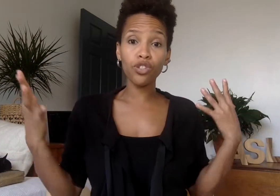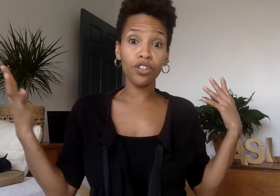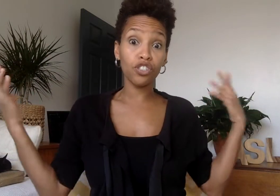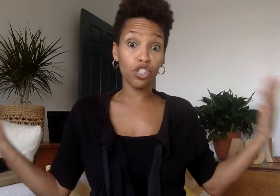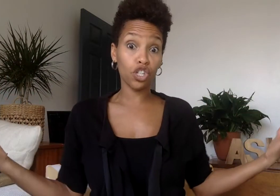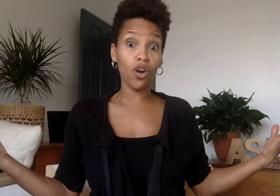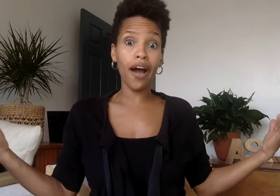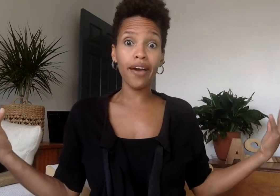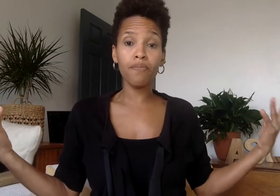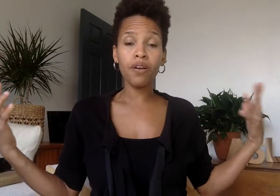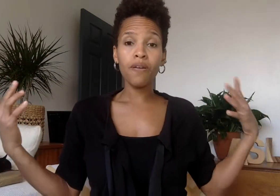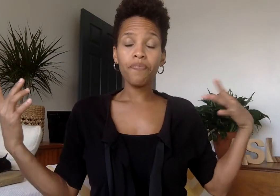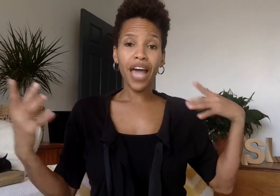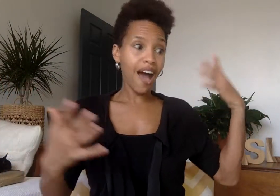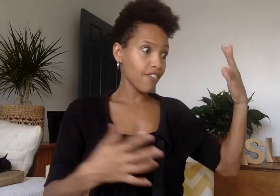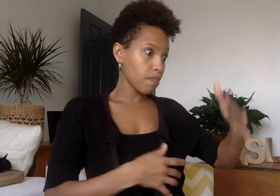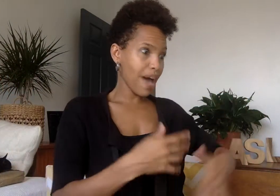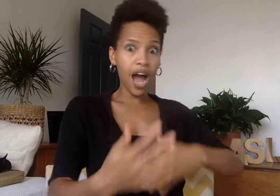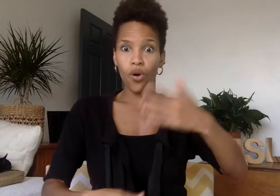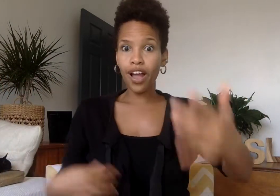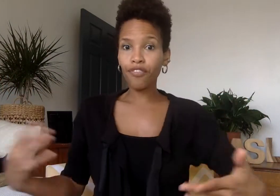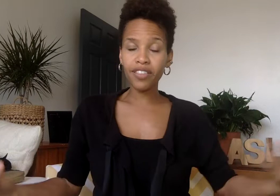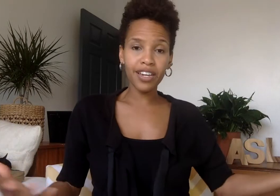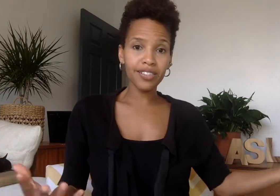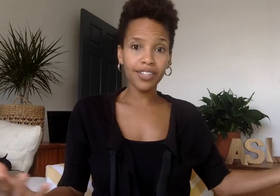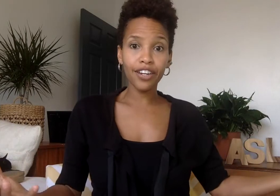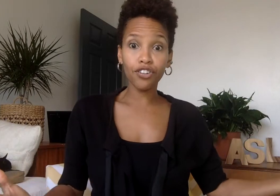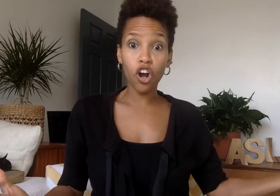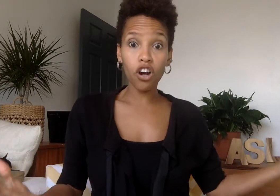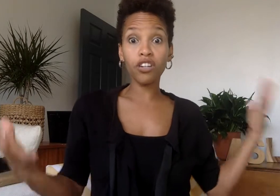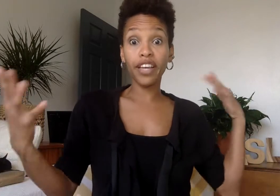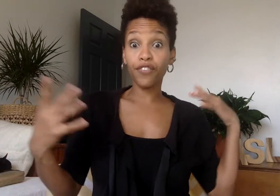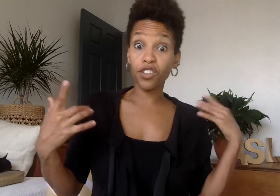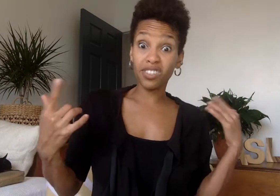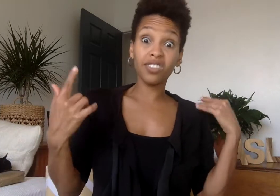could describe having power everything inside your car. Like, for instance,